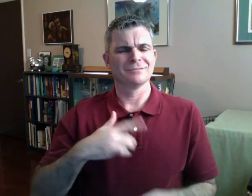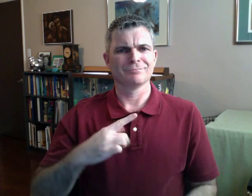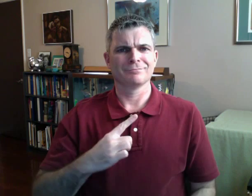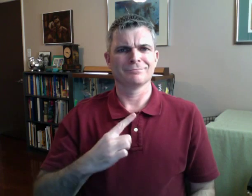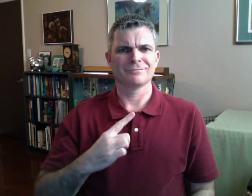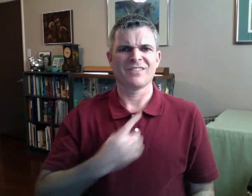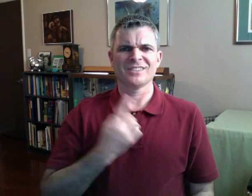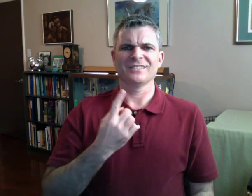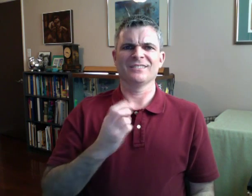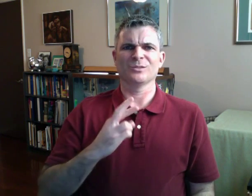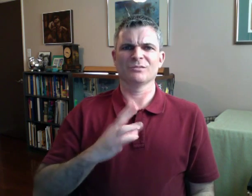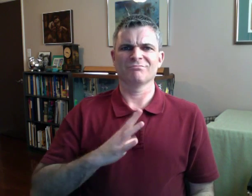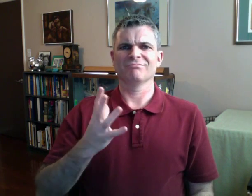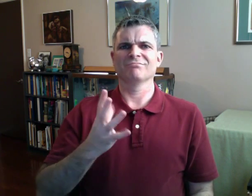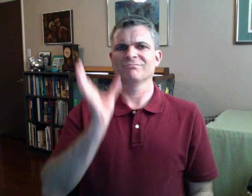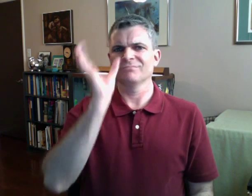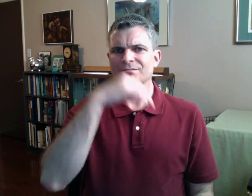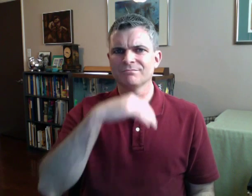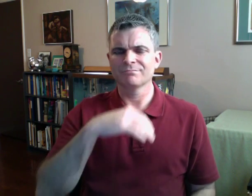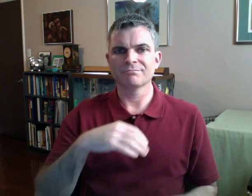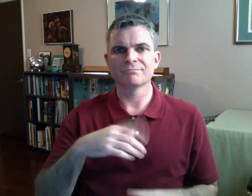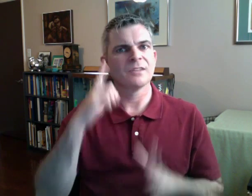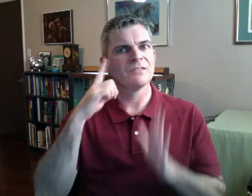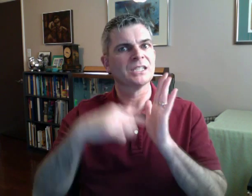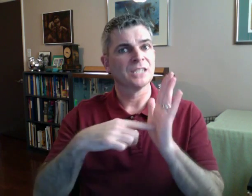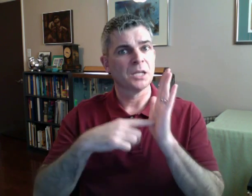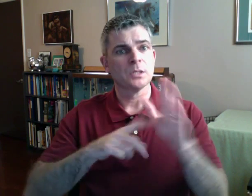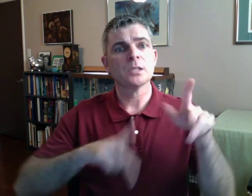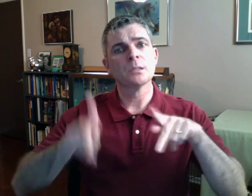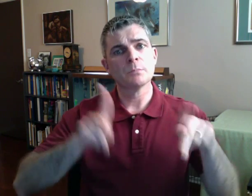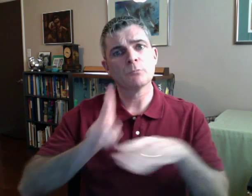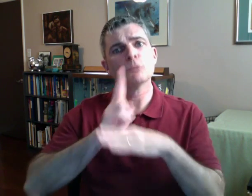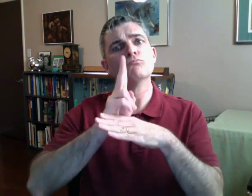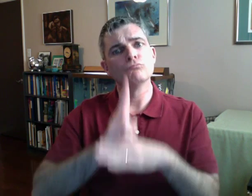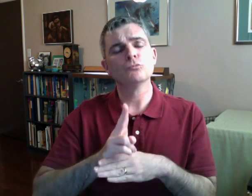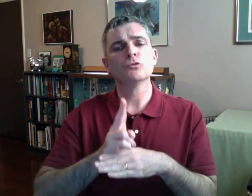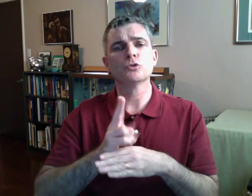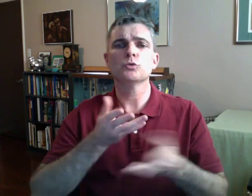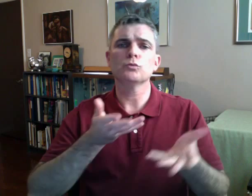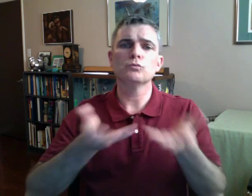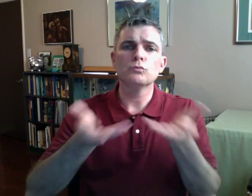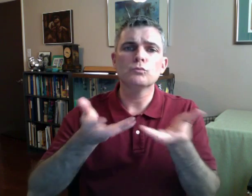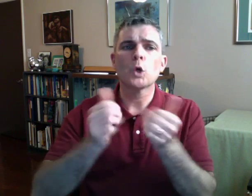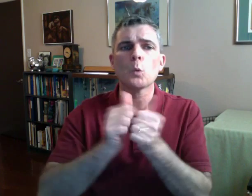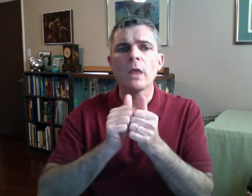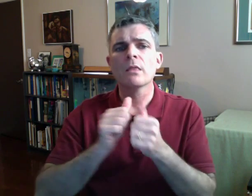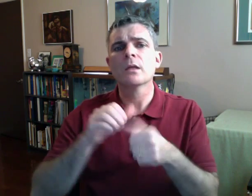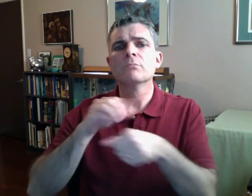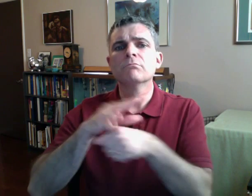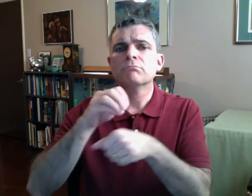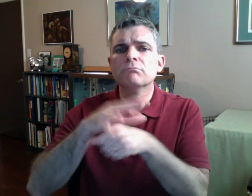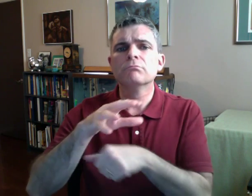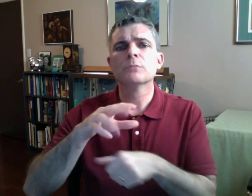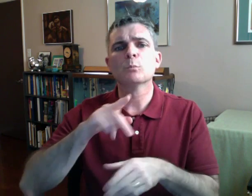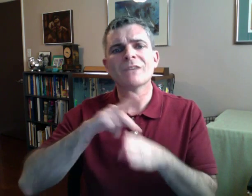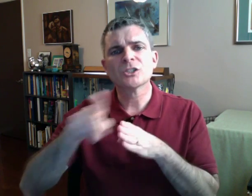For example, people who are used to working in the consultative or professional register like teachers and students cannot switch to